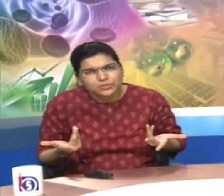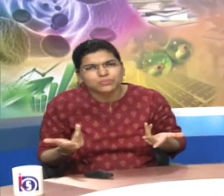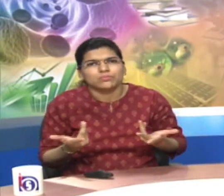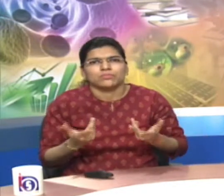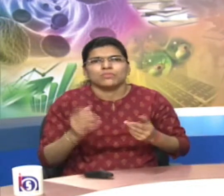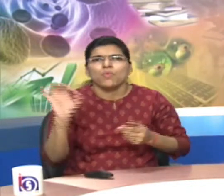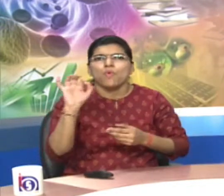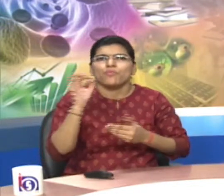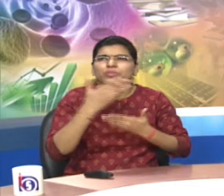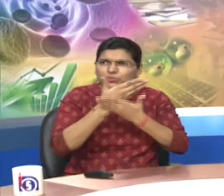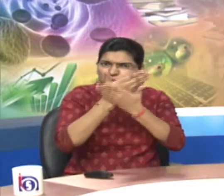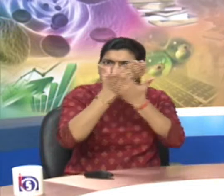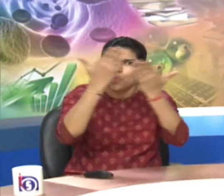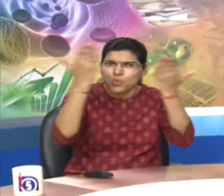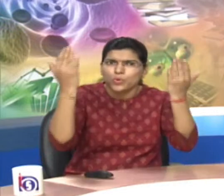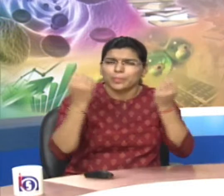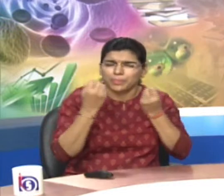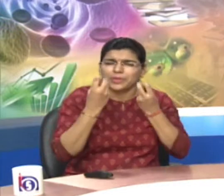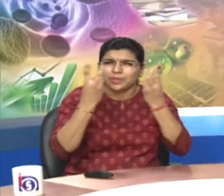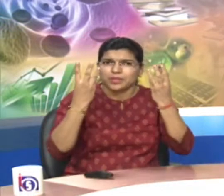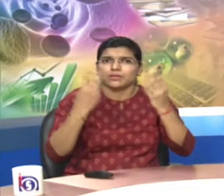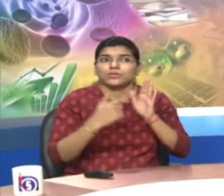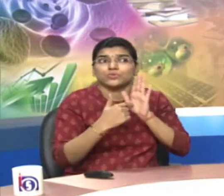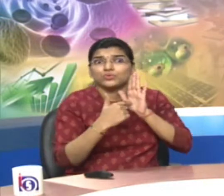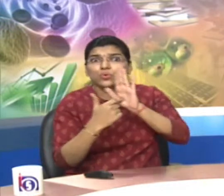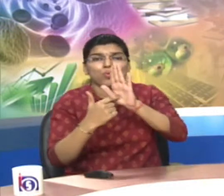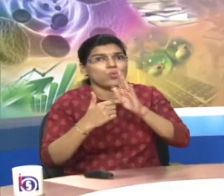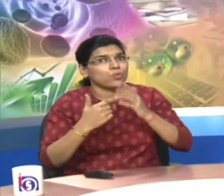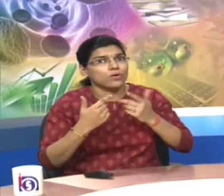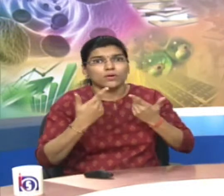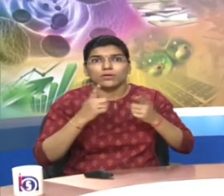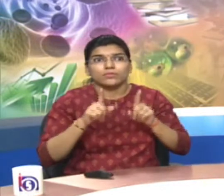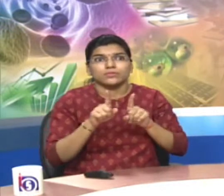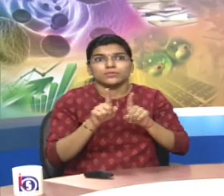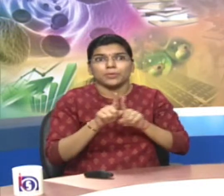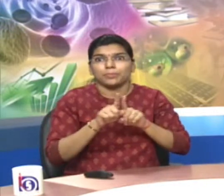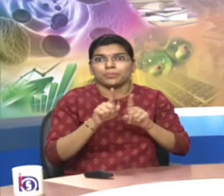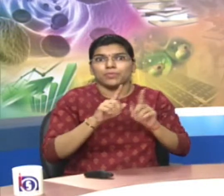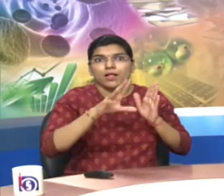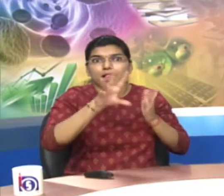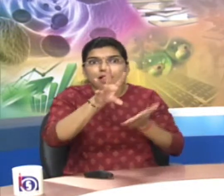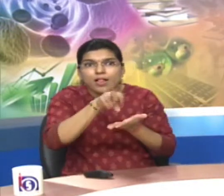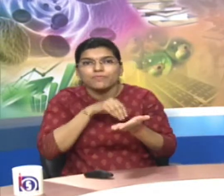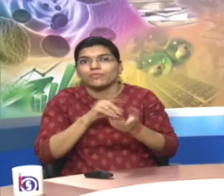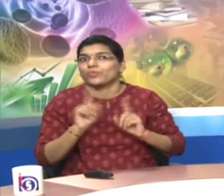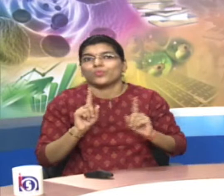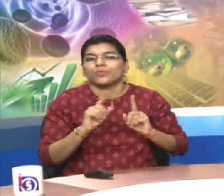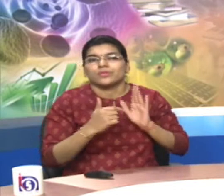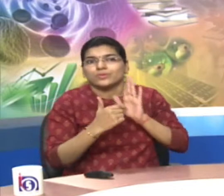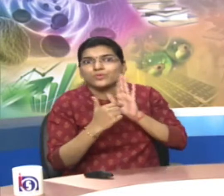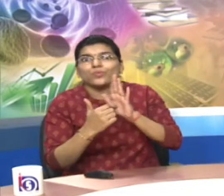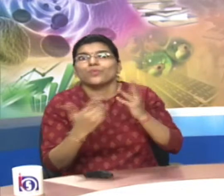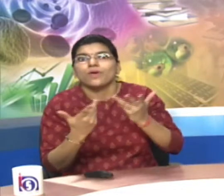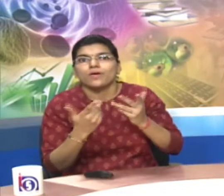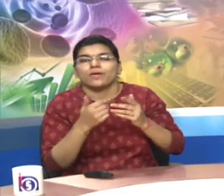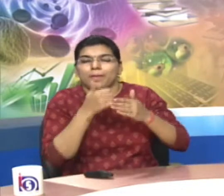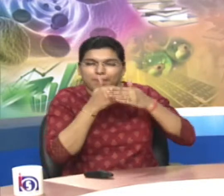like information related with bank, or there are different things which you don't want to show to all, or it can be